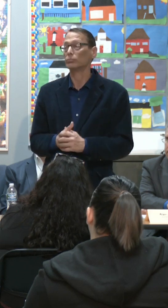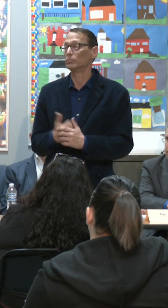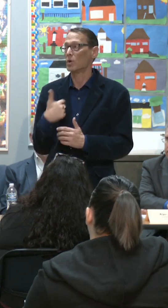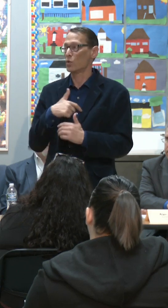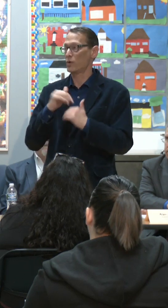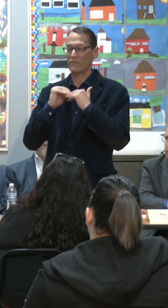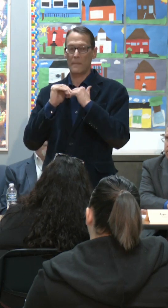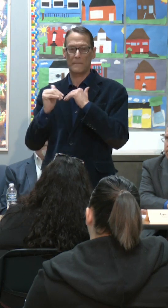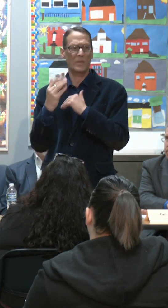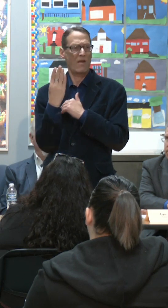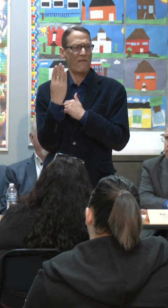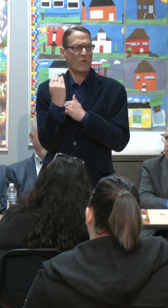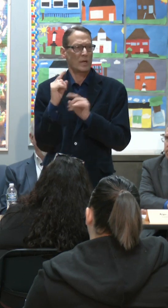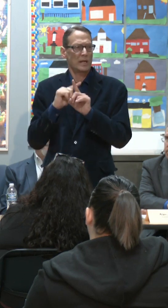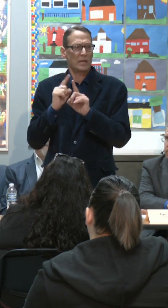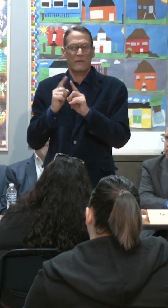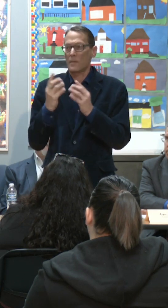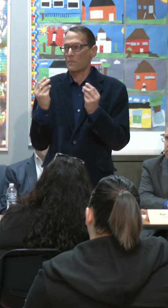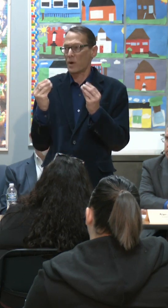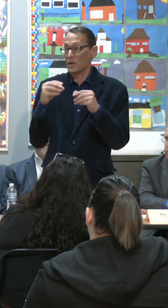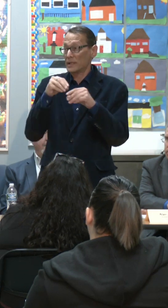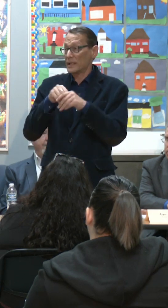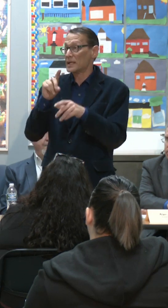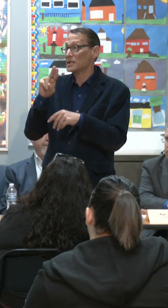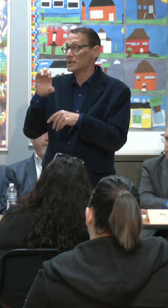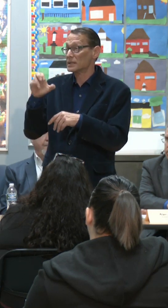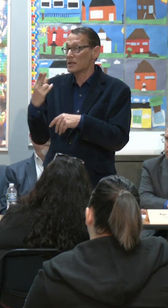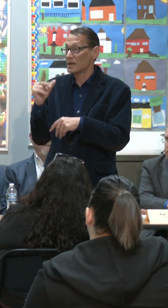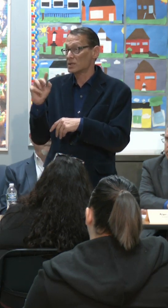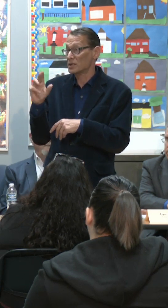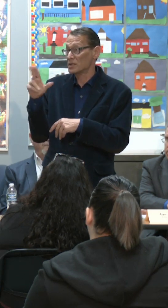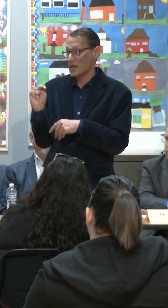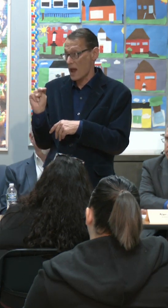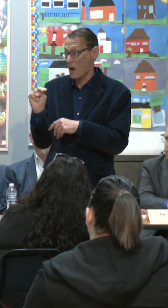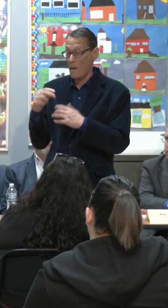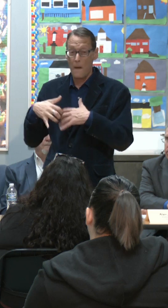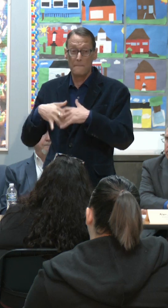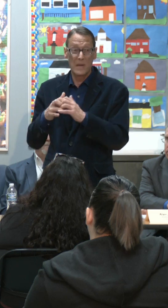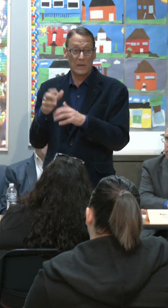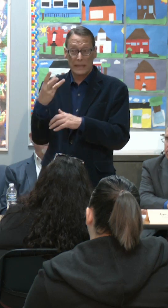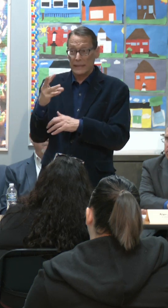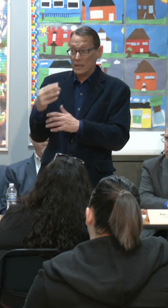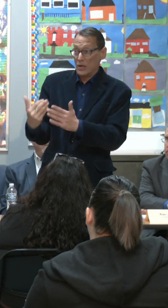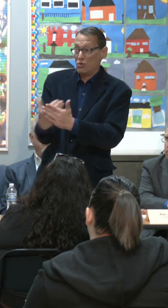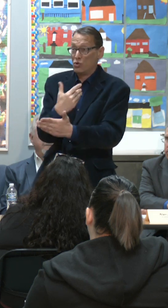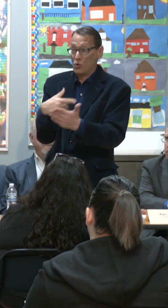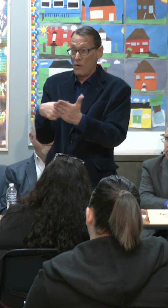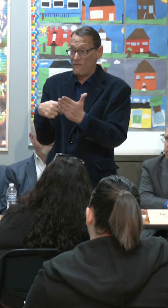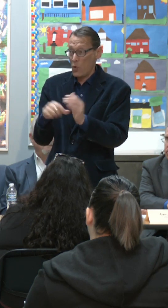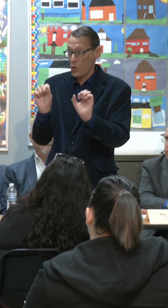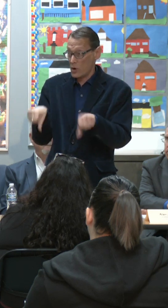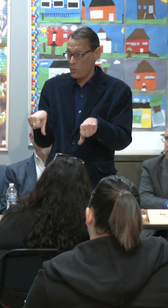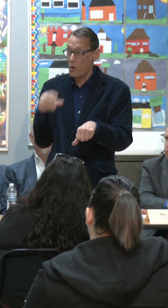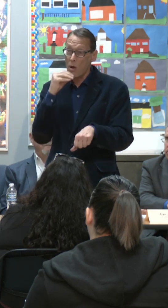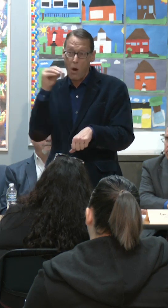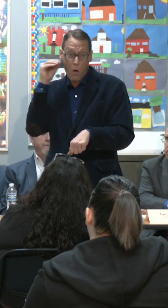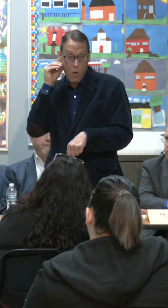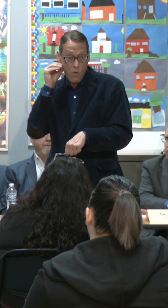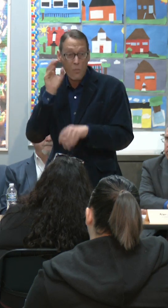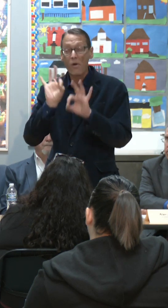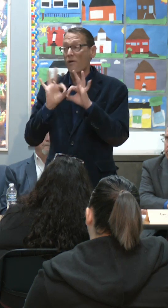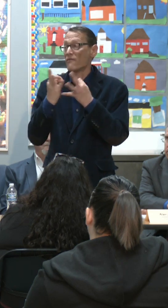Rescue Plan Act has been allocated. Some things that you'll see locally in Marquette Park, we resurfaced the basketball and